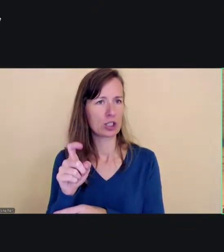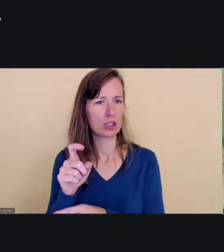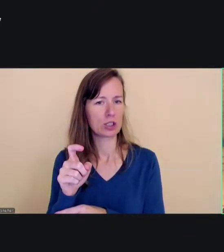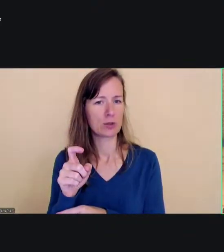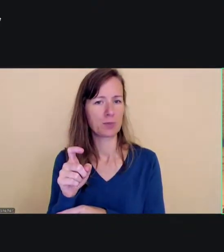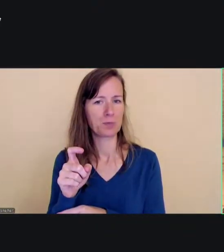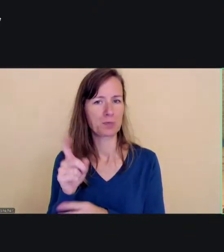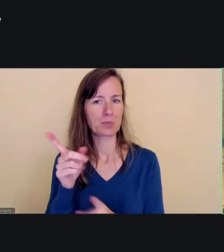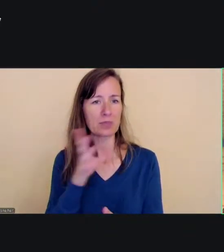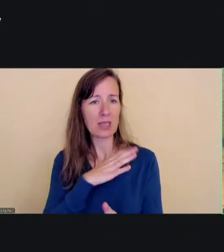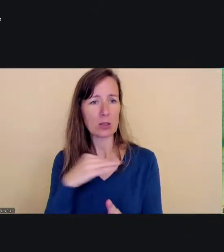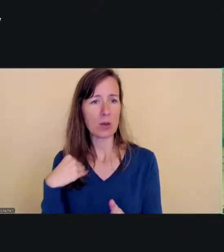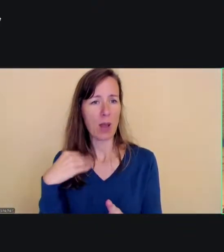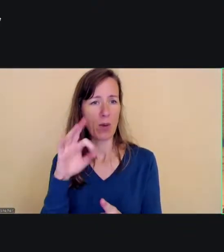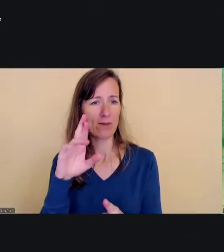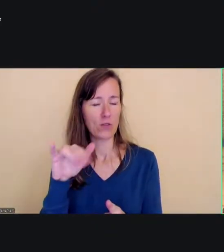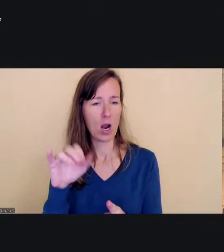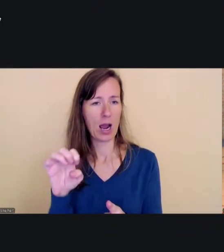item?